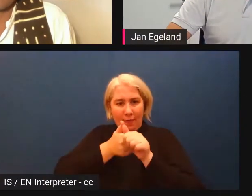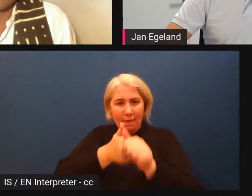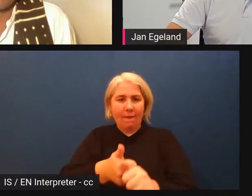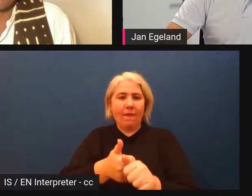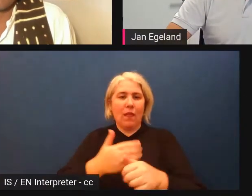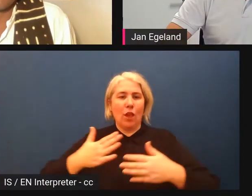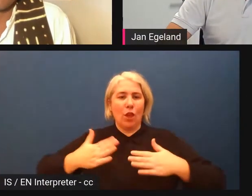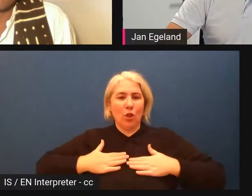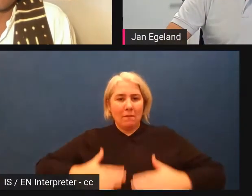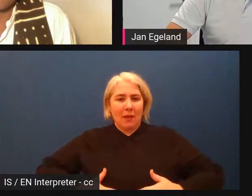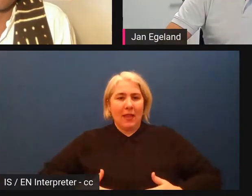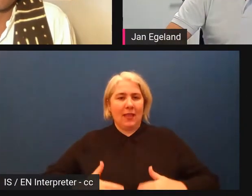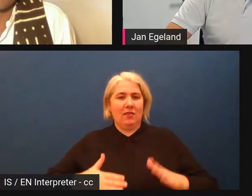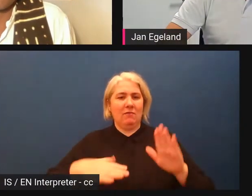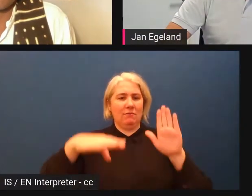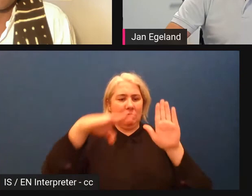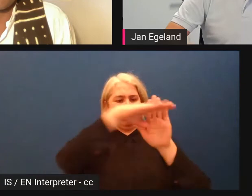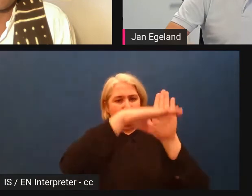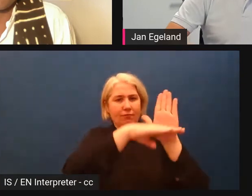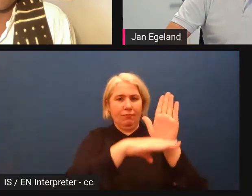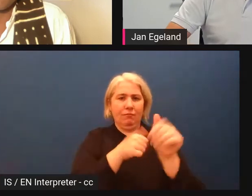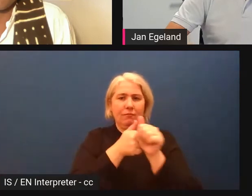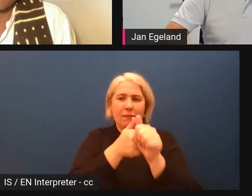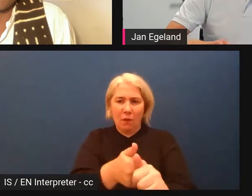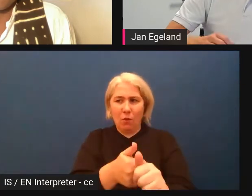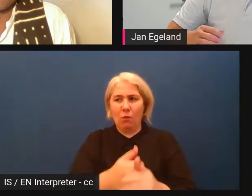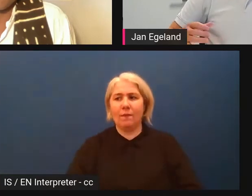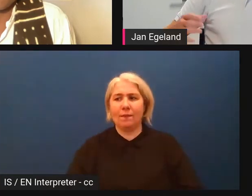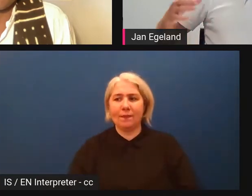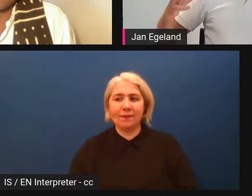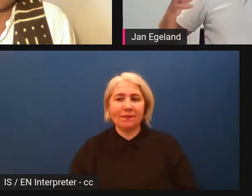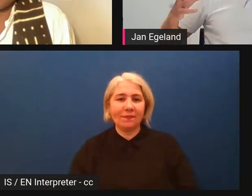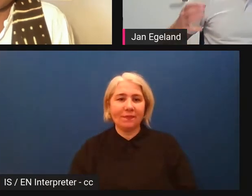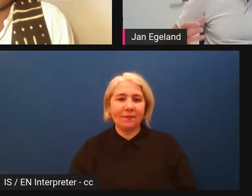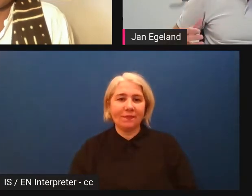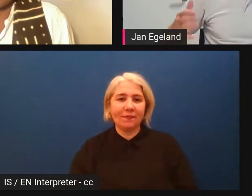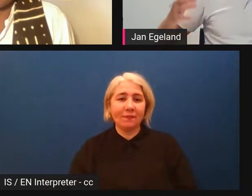Because really, it's a way